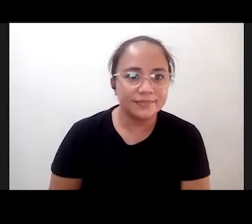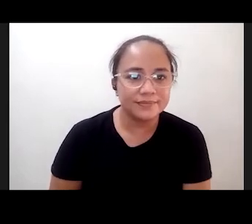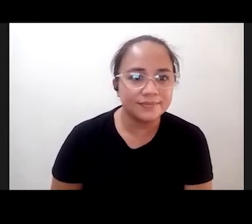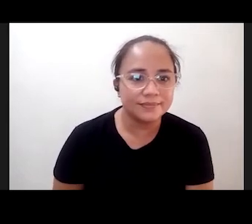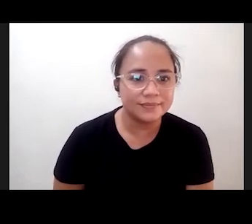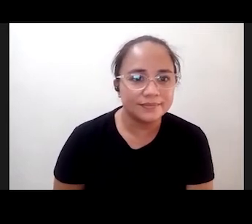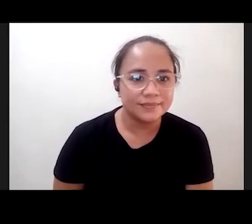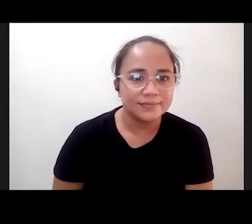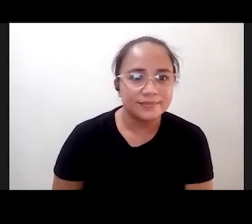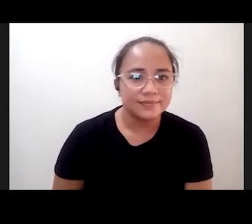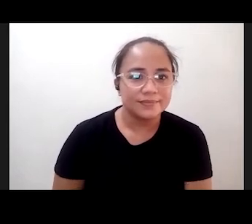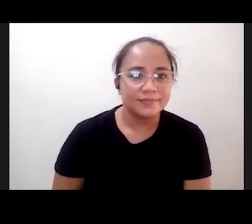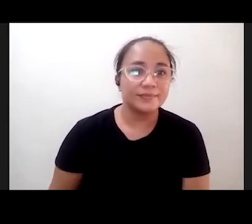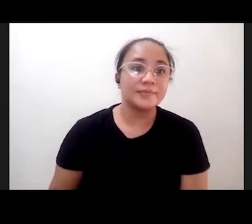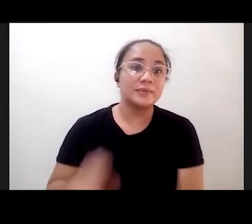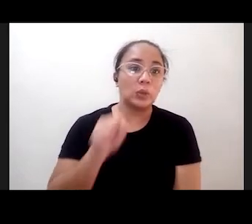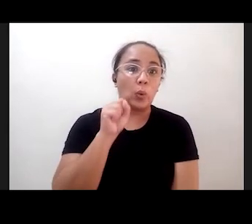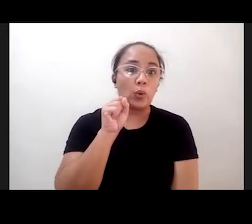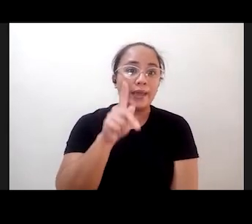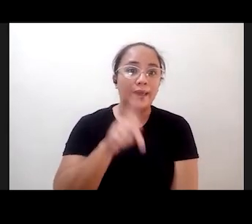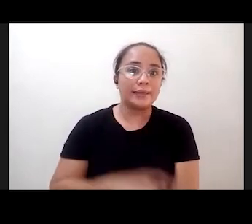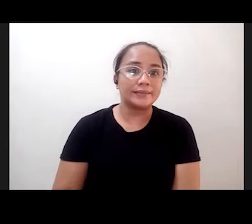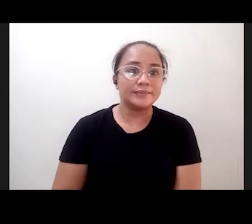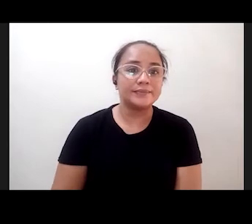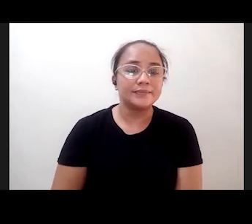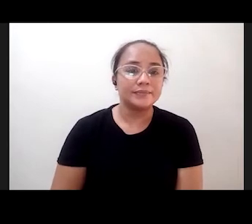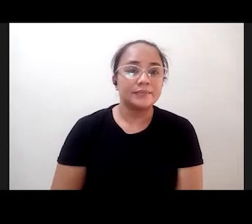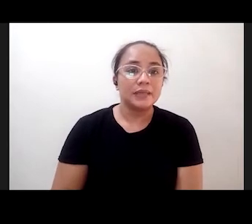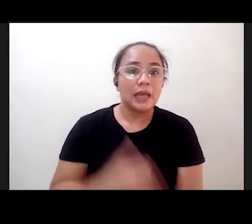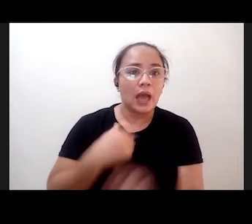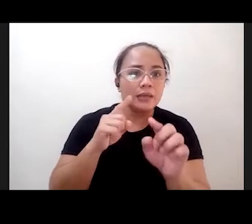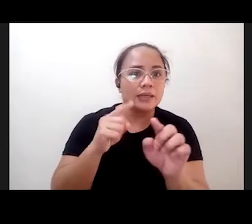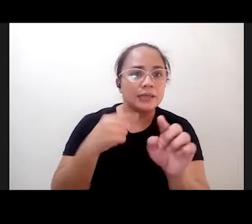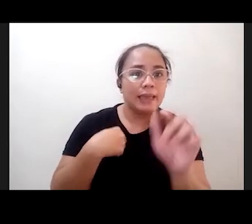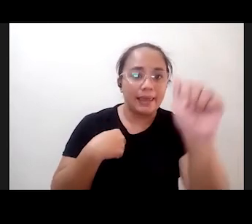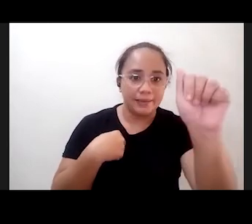Yes, okay. Now, I go back up to A.